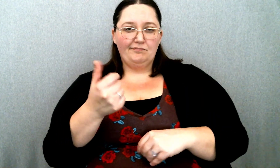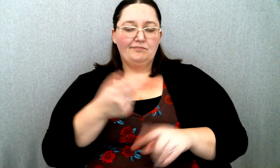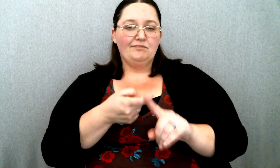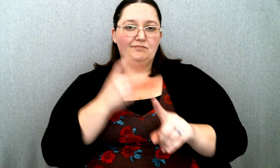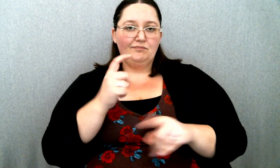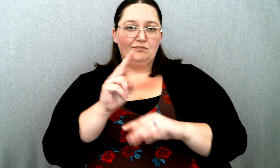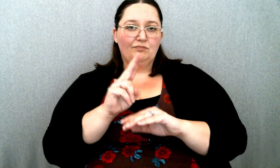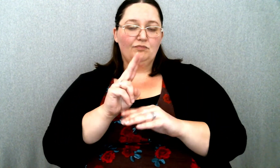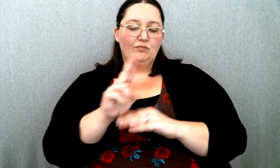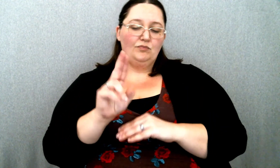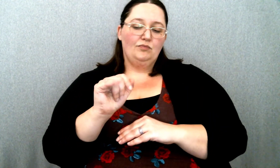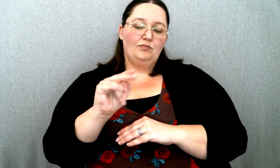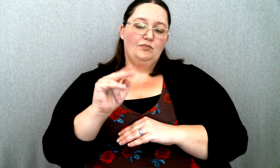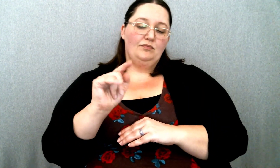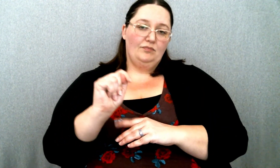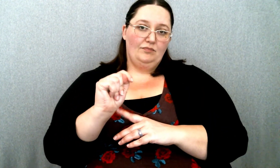us a few more.